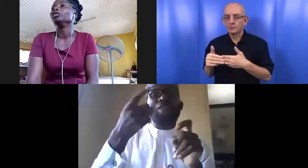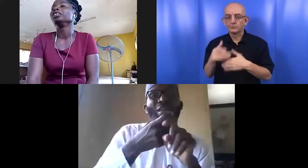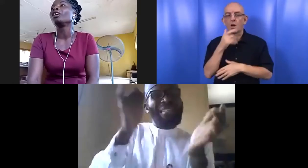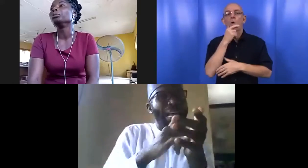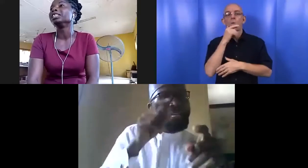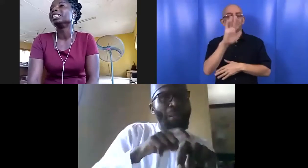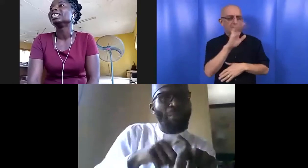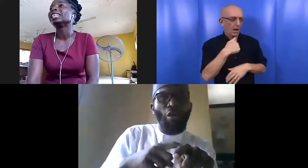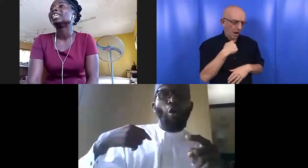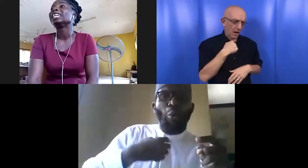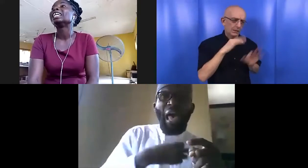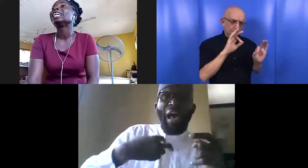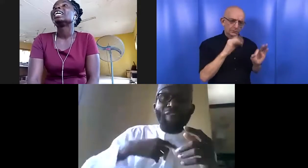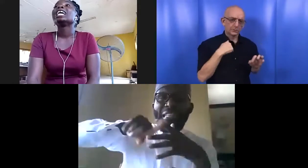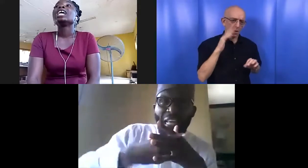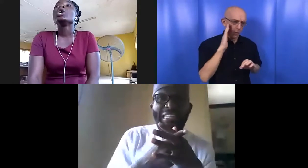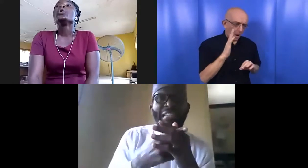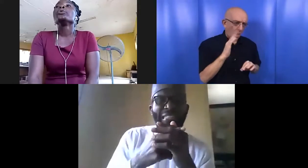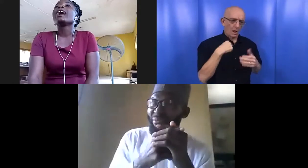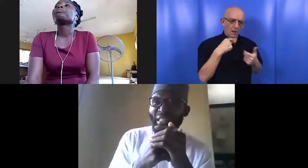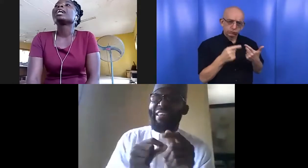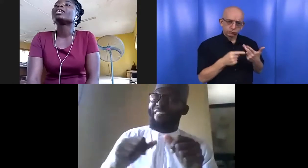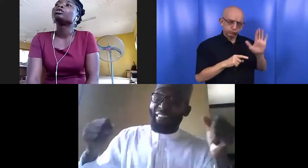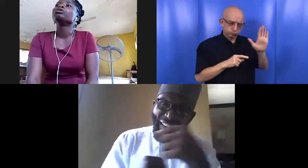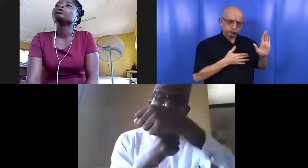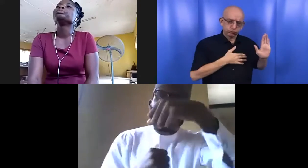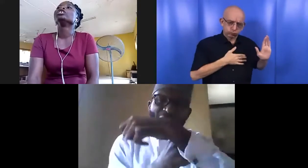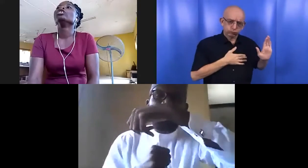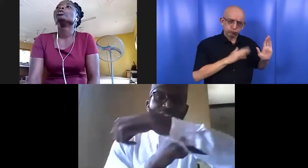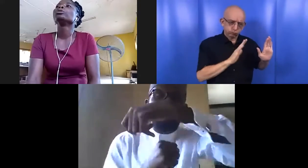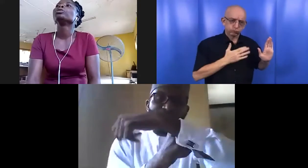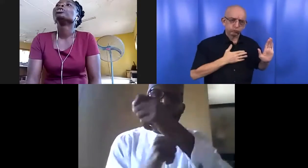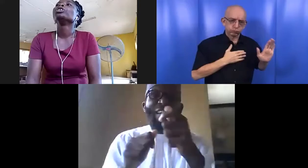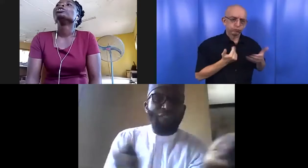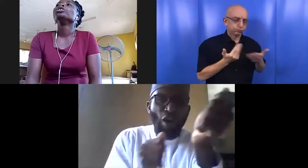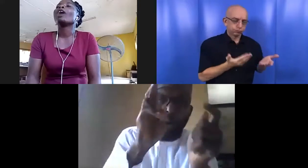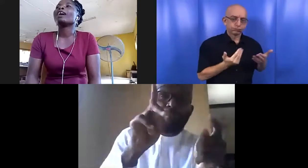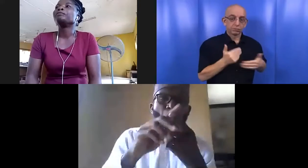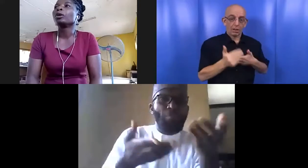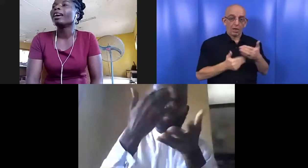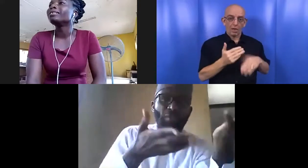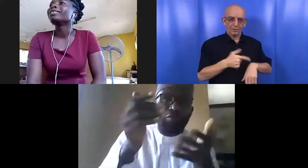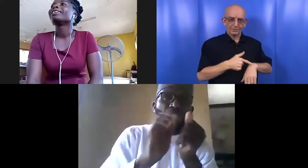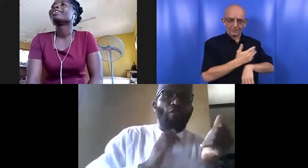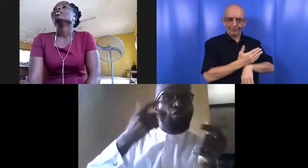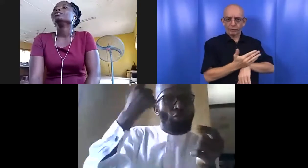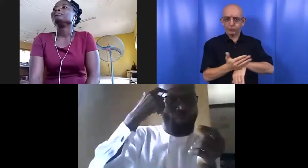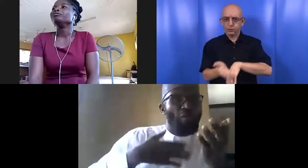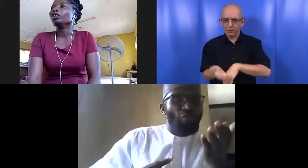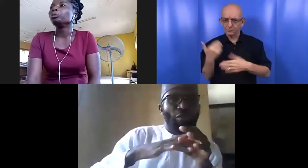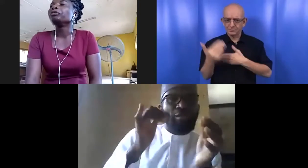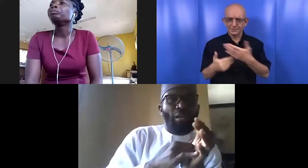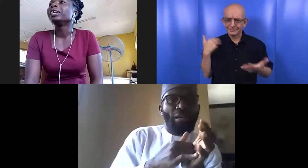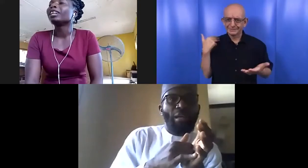in the community. We have begun to, to advocate.